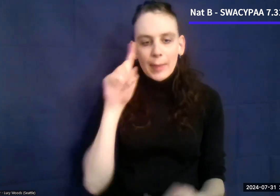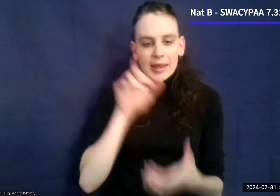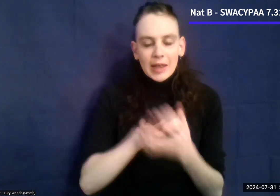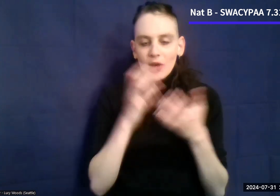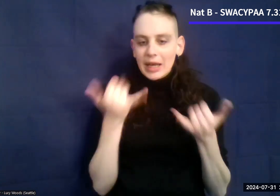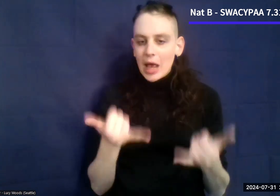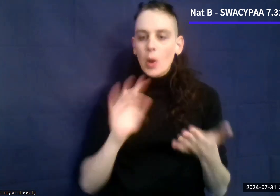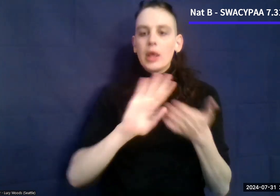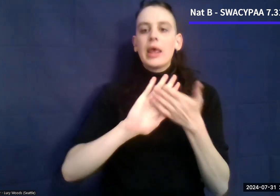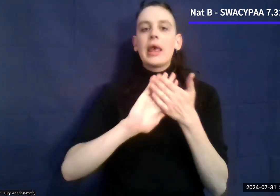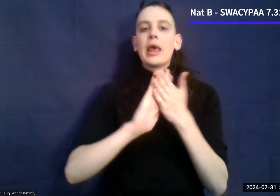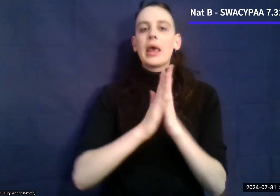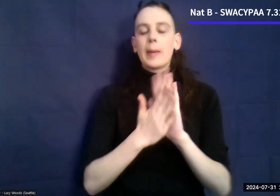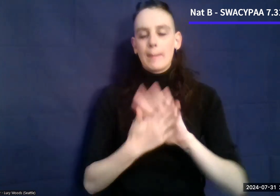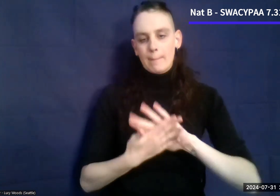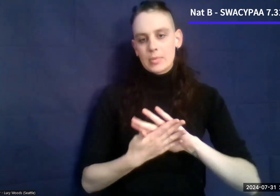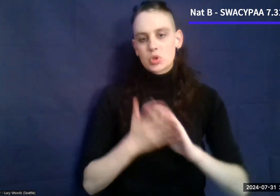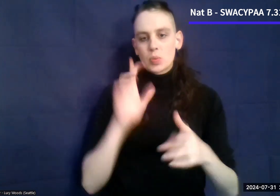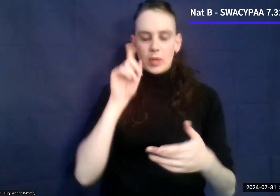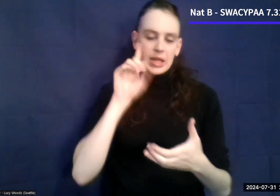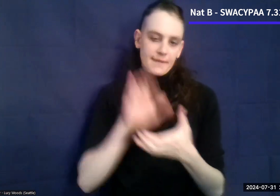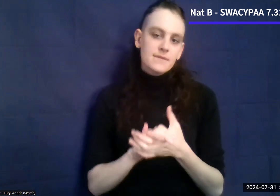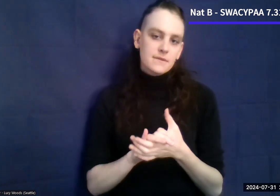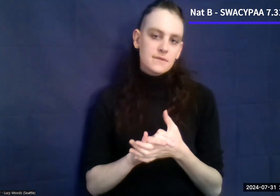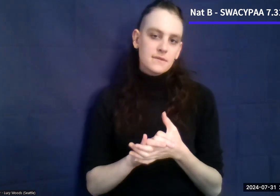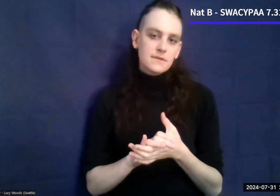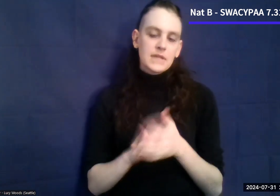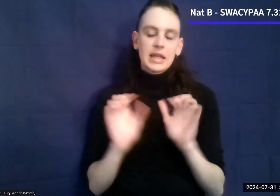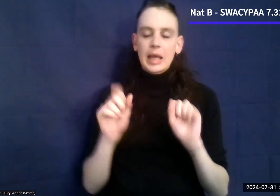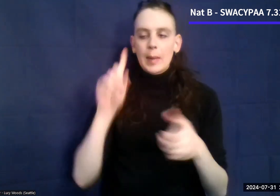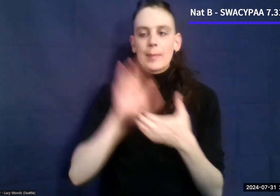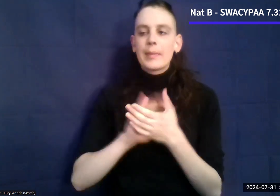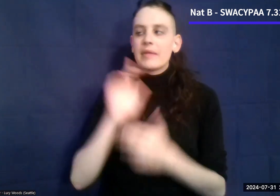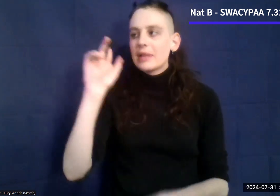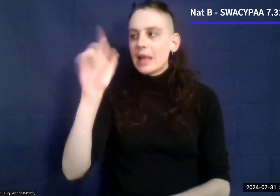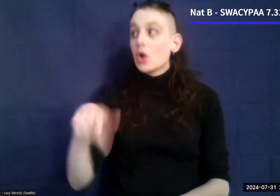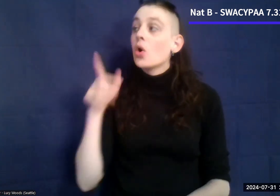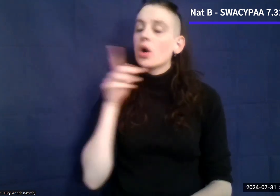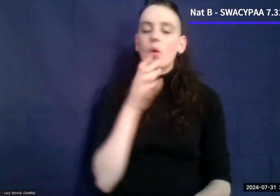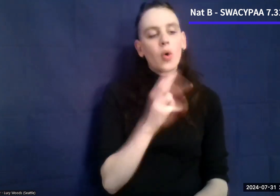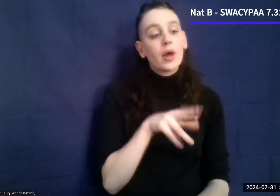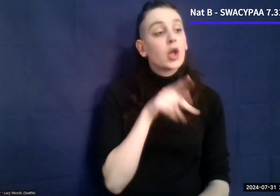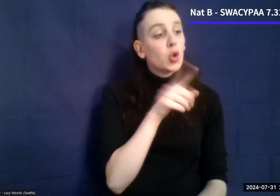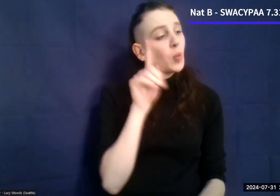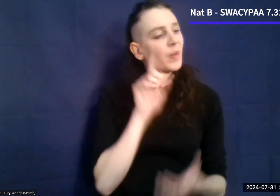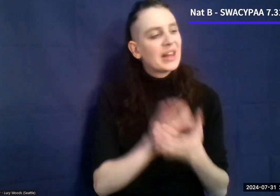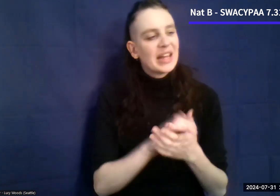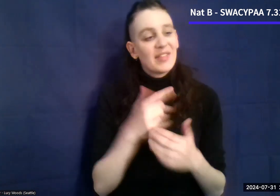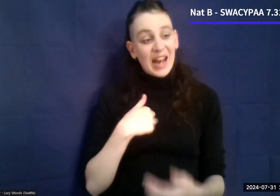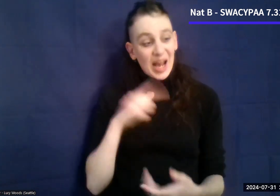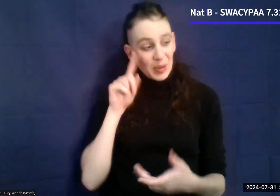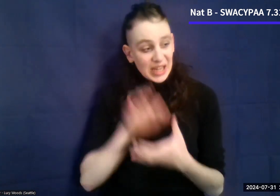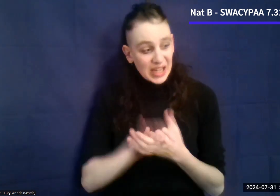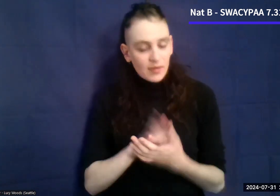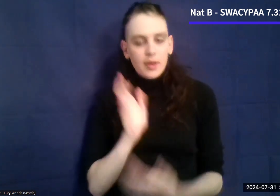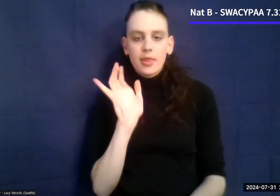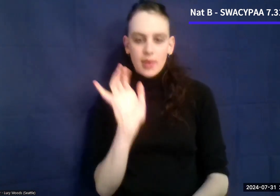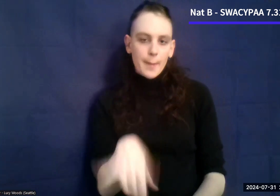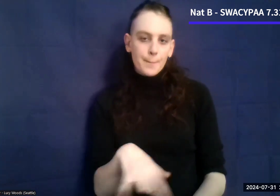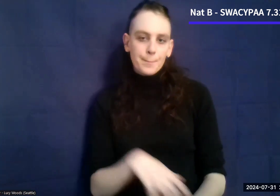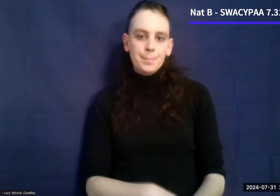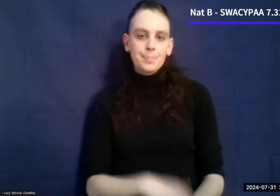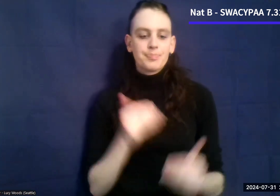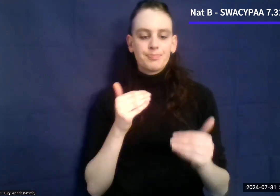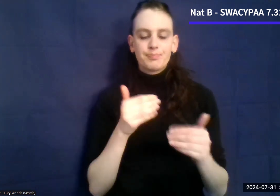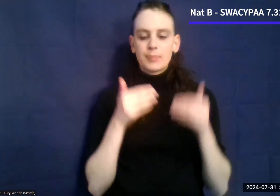you want, or like, do you believe that I believe? And like moved on. Next step. And then like, because I had like a lot